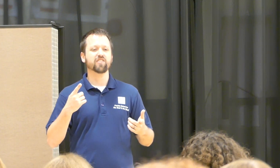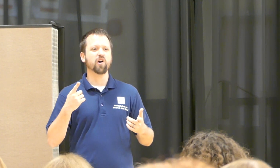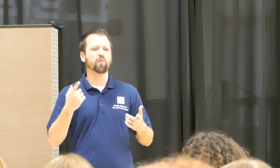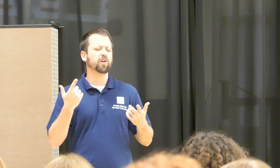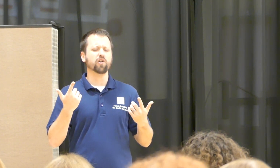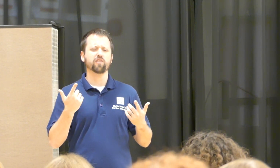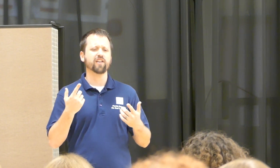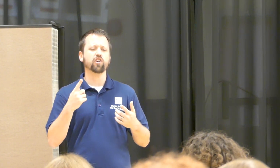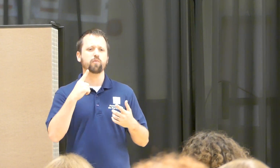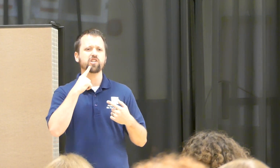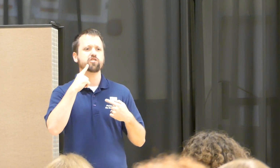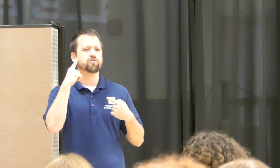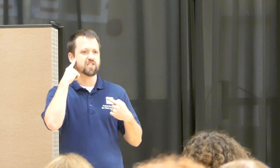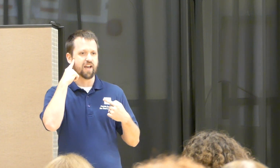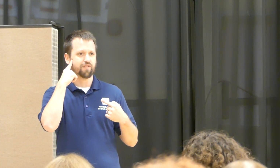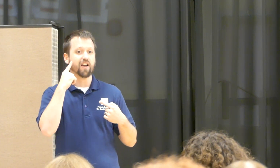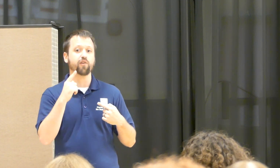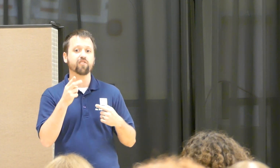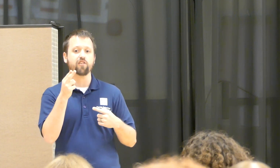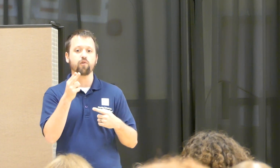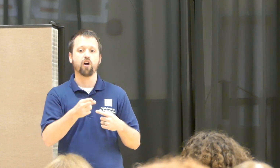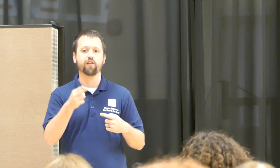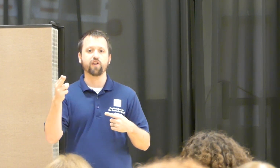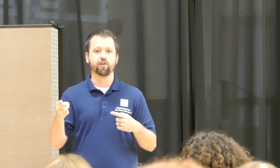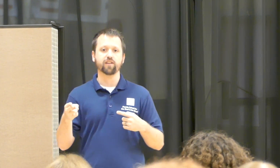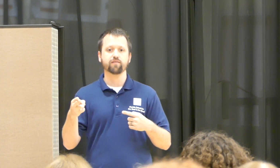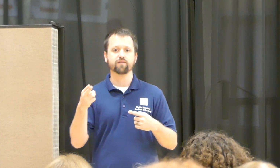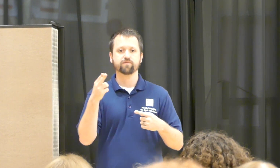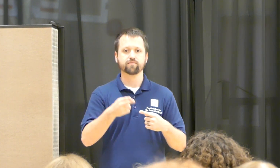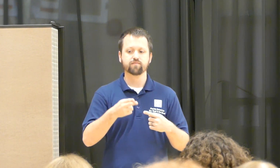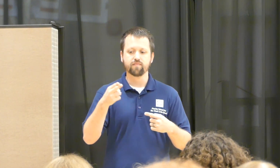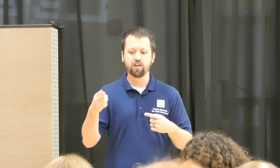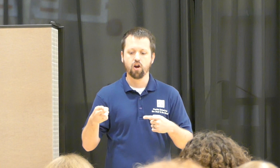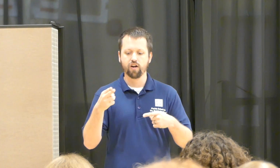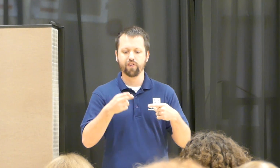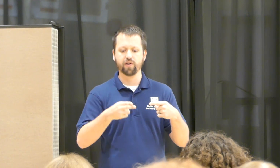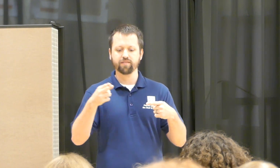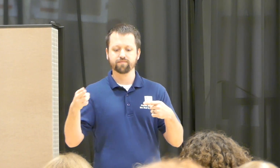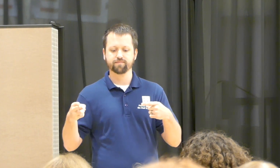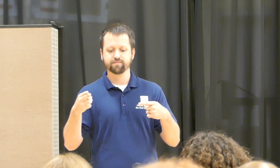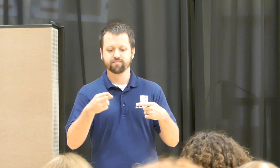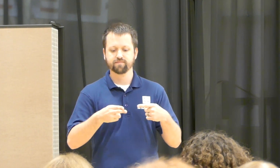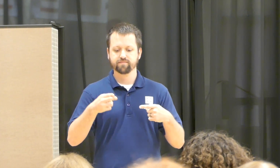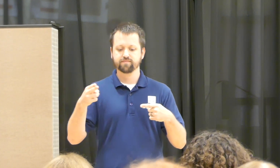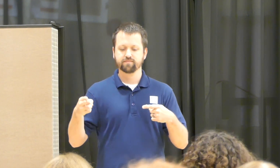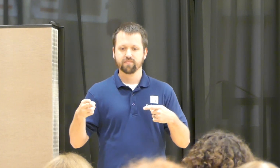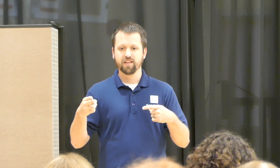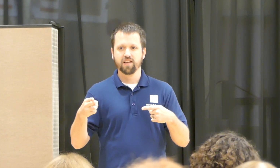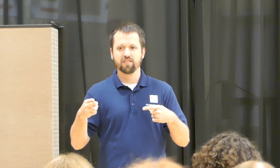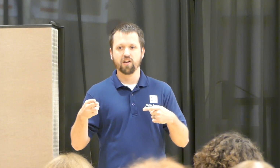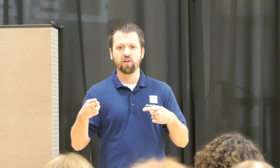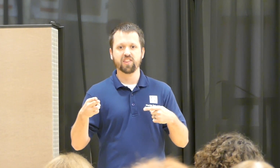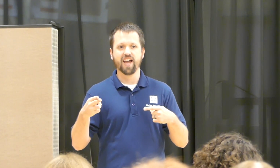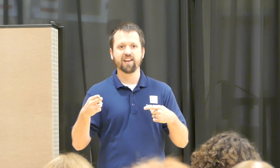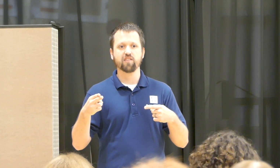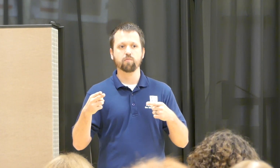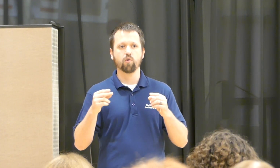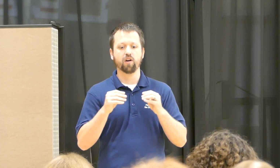So we don't use that term, we just use deaf. Now there is also hard of hearing. Hard of hearing. So that is more, that's